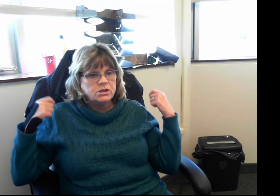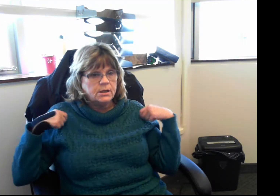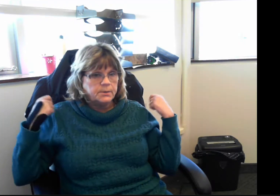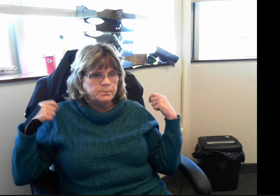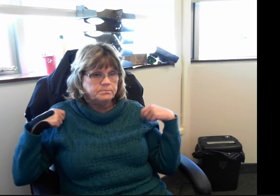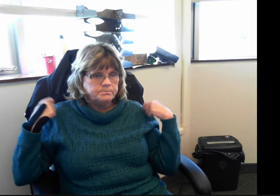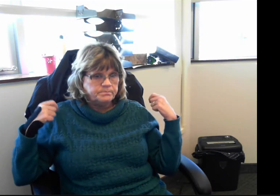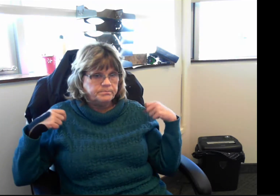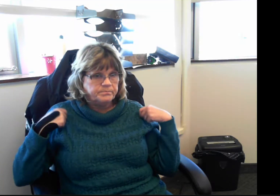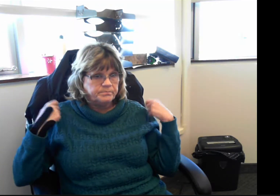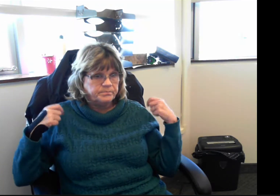gym,